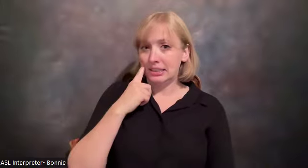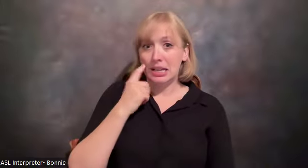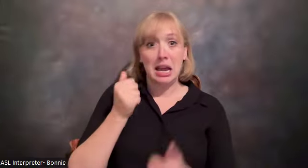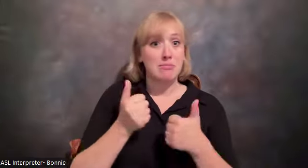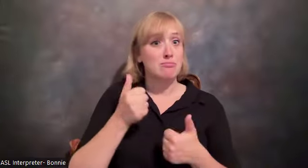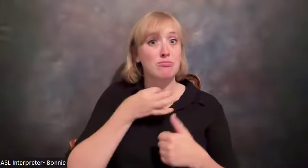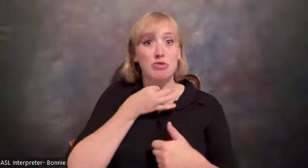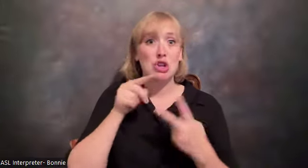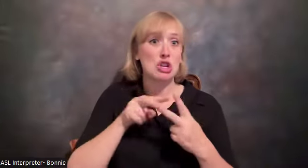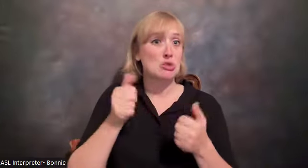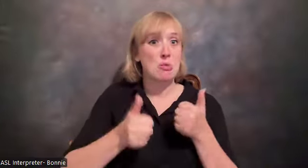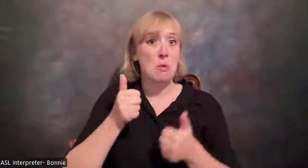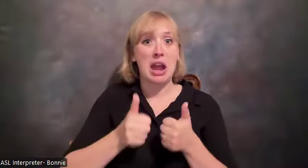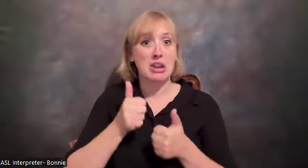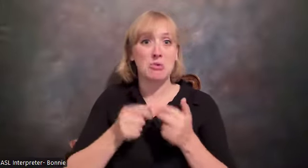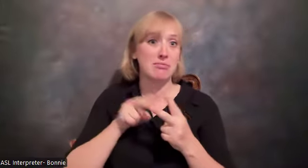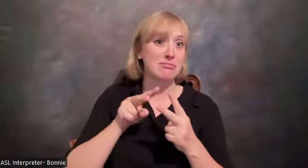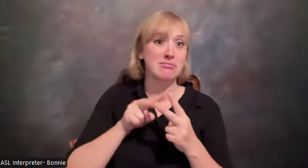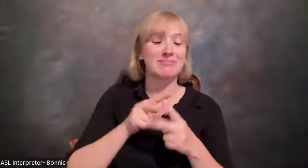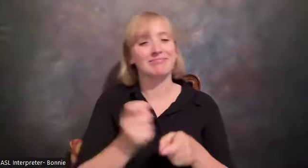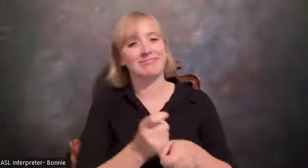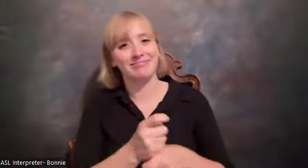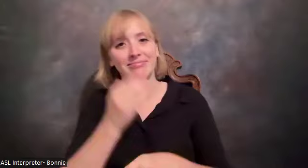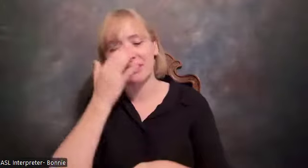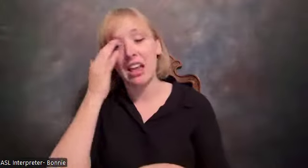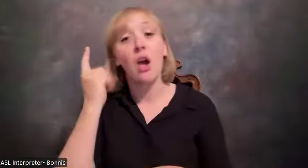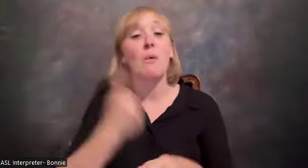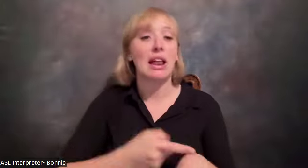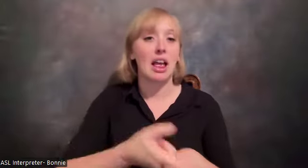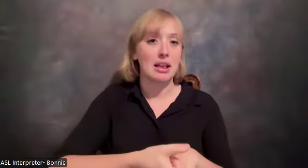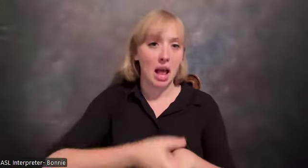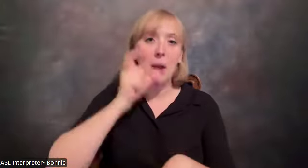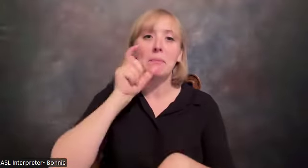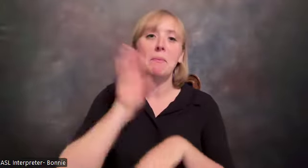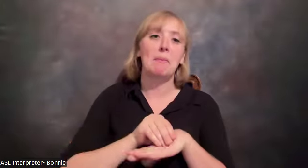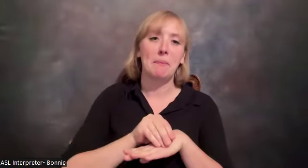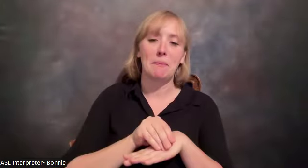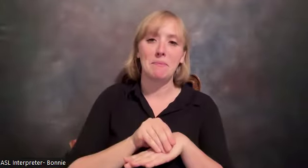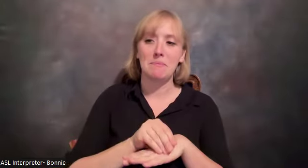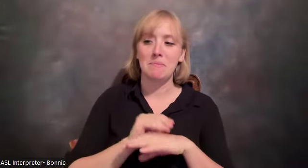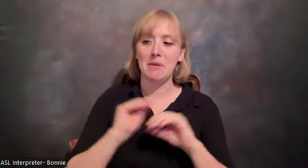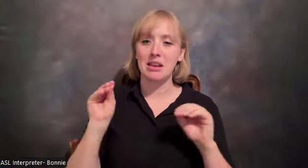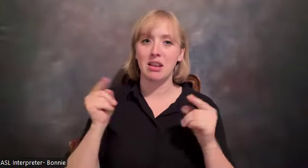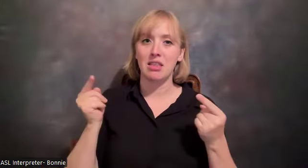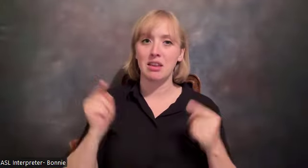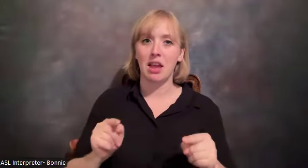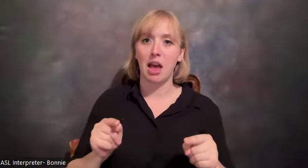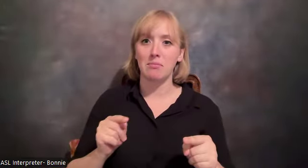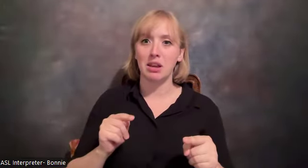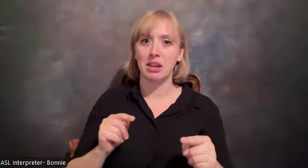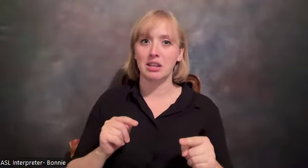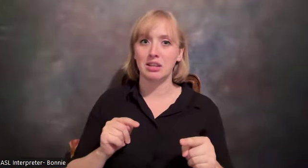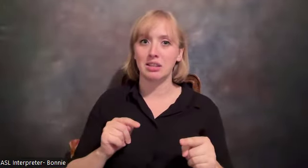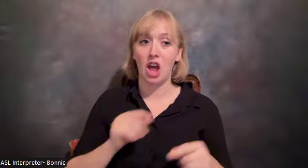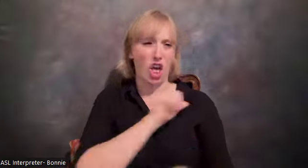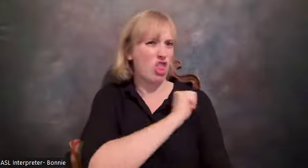reaction I'm going to get. And I took one shot and nothing happened. Authority